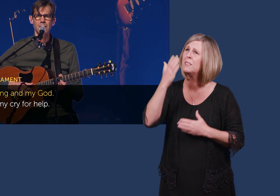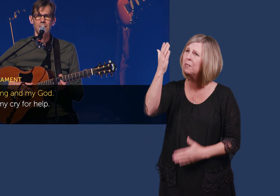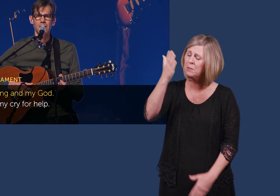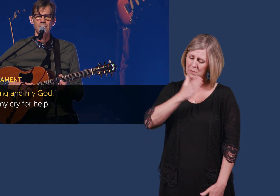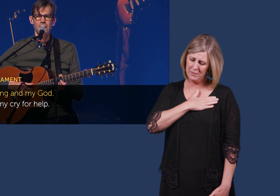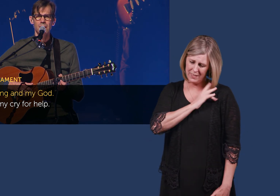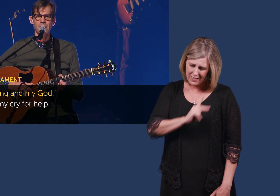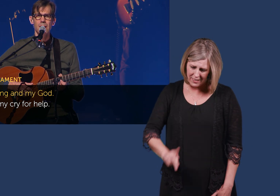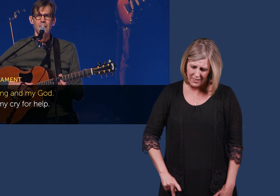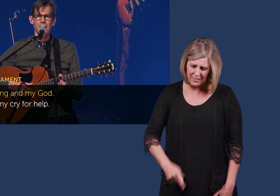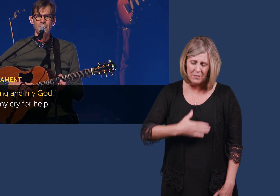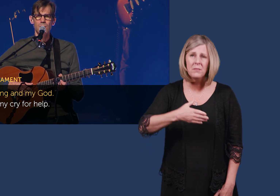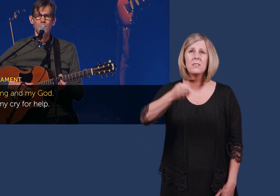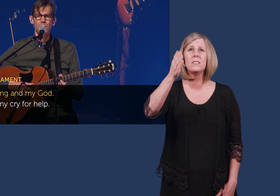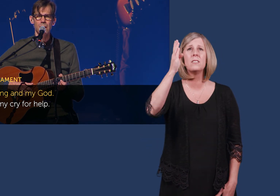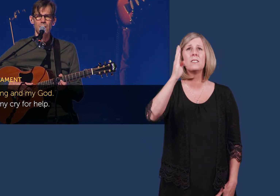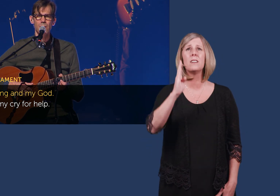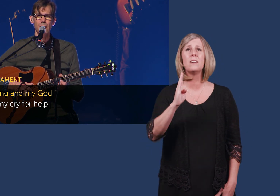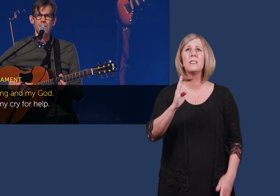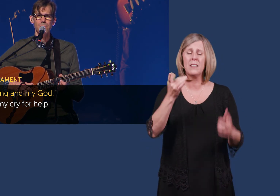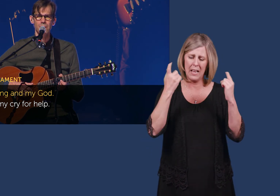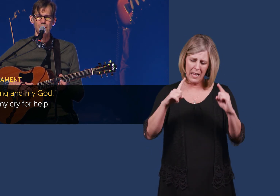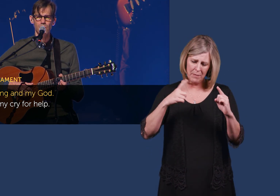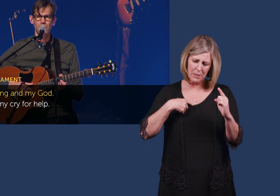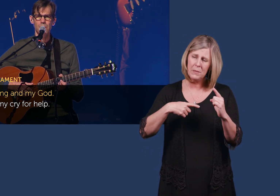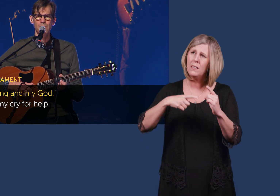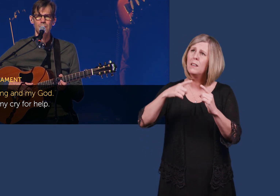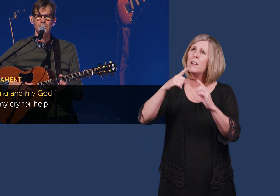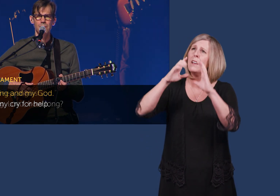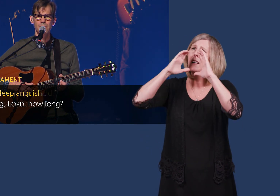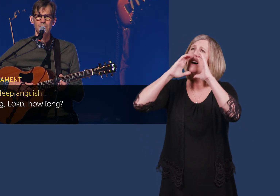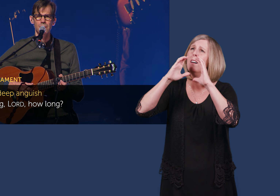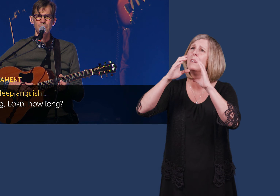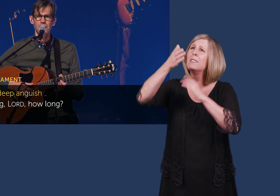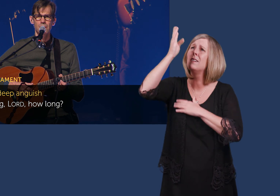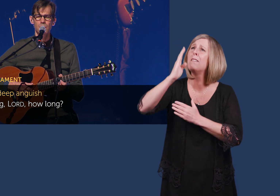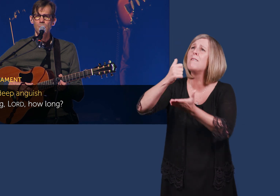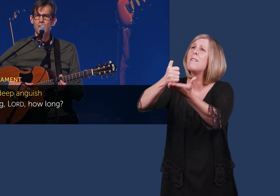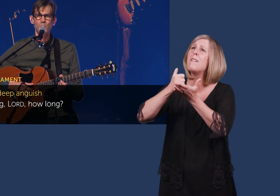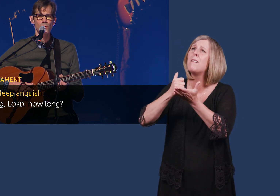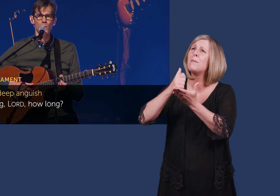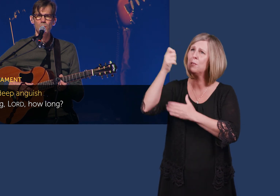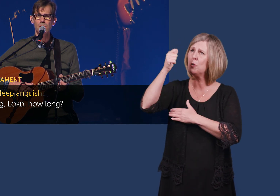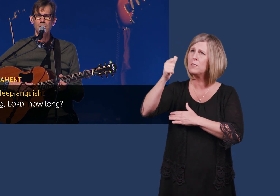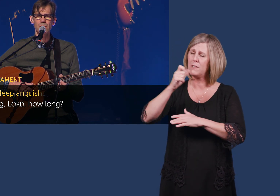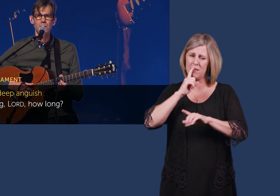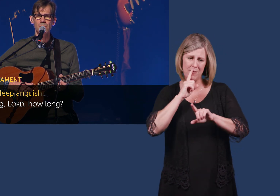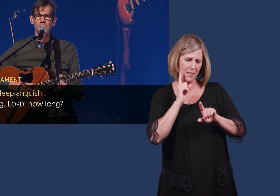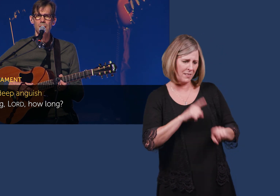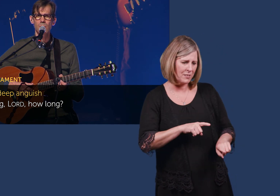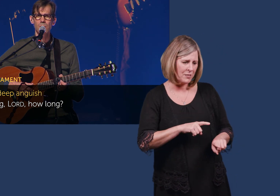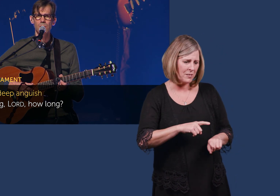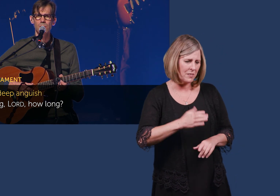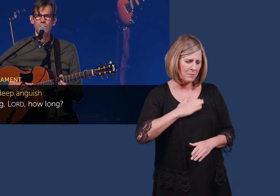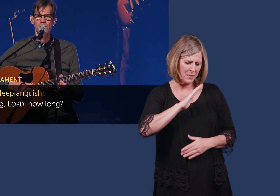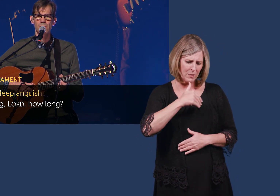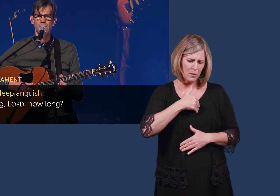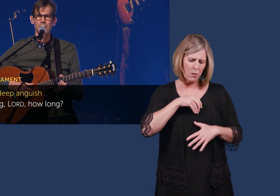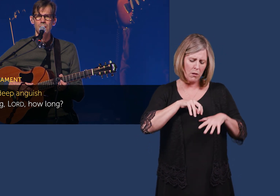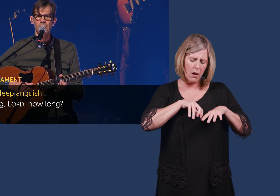God. Answer my cry for help. My soul is in deep